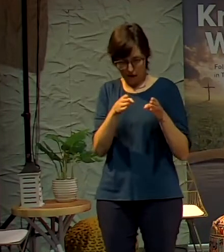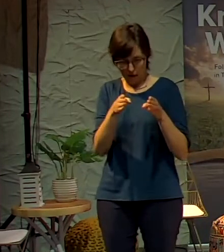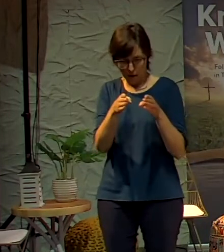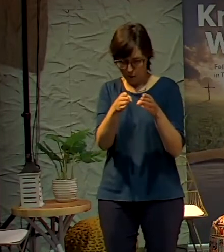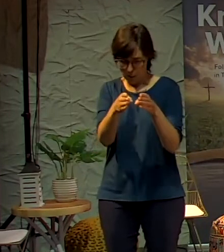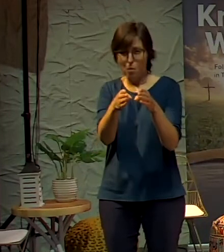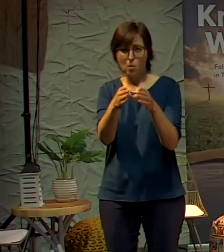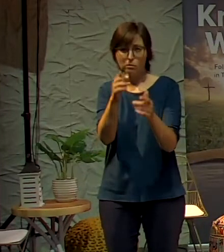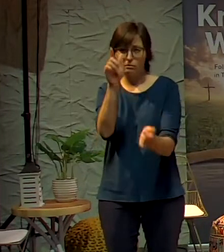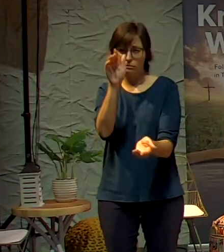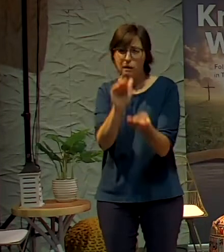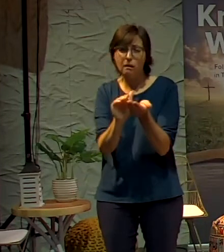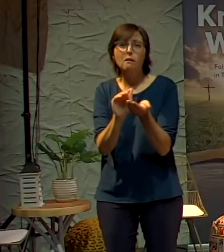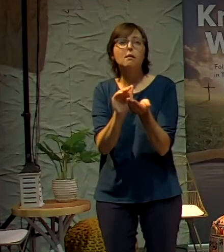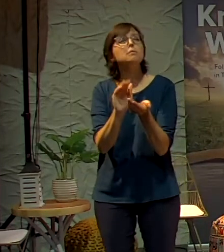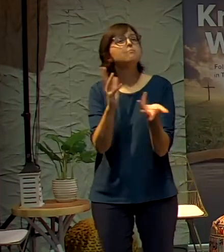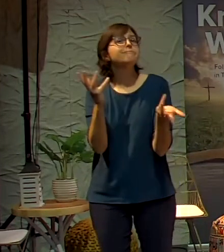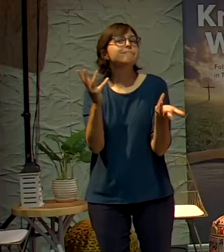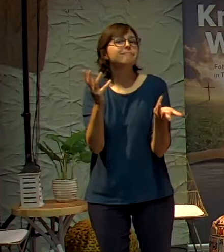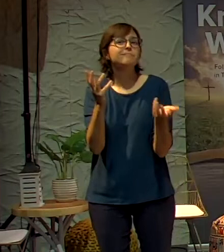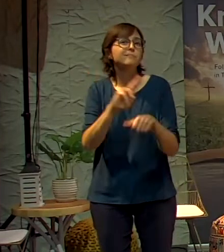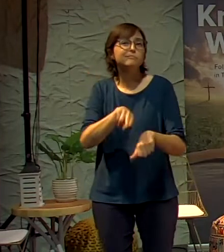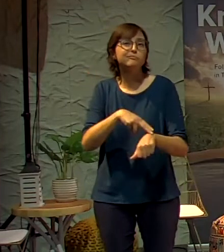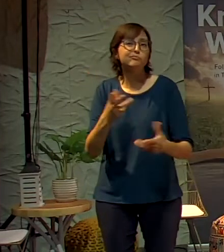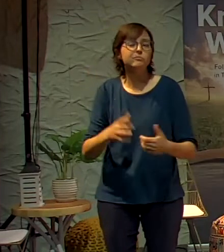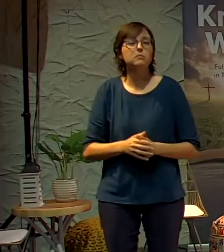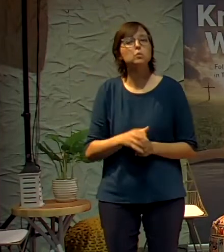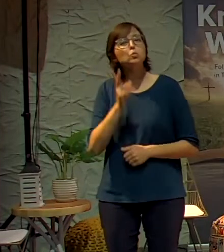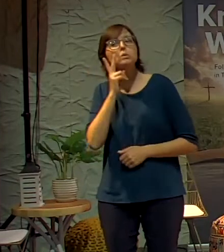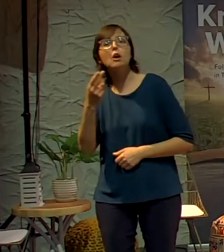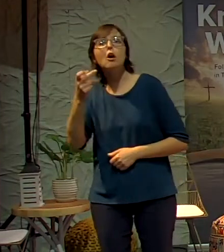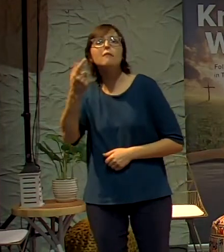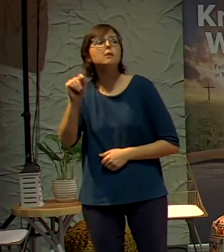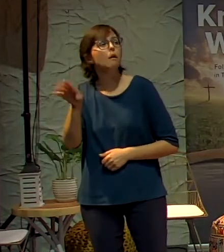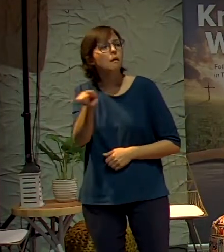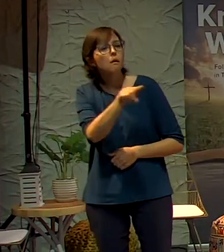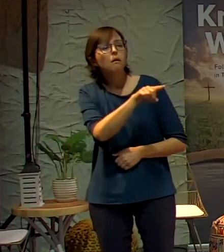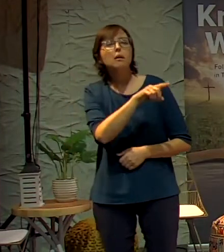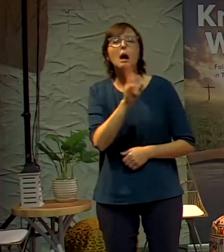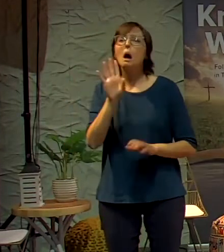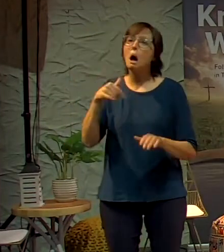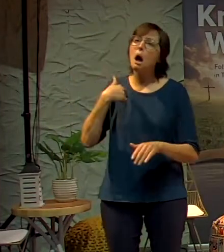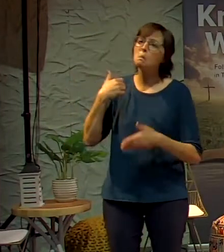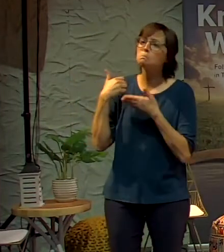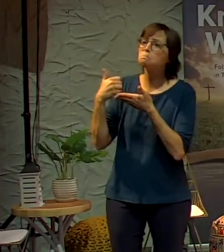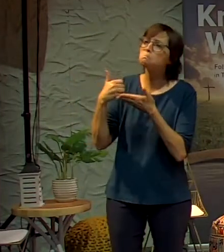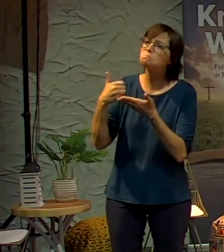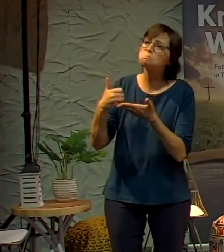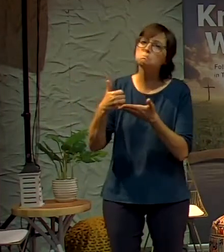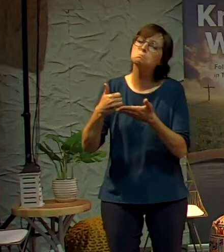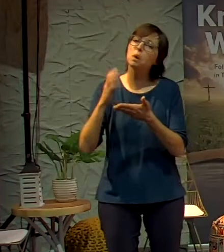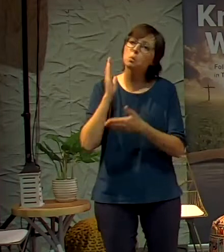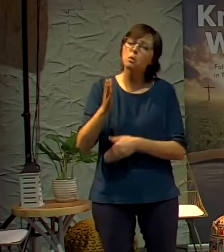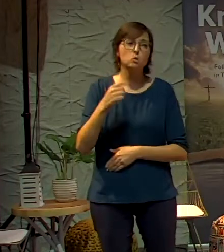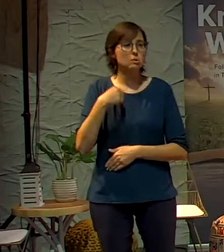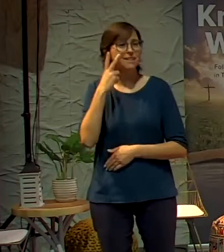nature of things. So you can see the harvest. You can say, I'll be the harvest hand. And you'll see most of the stuff that you're